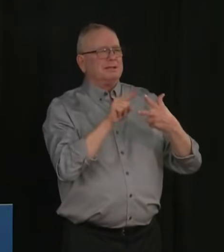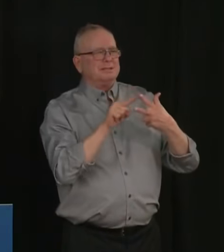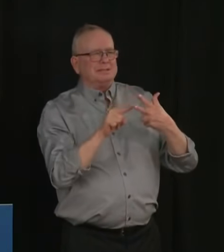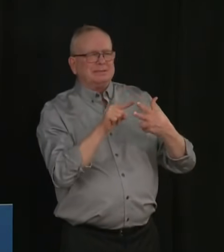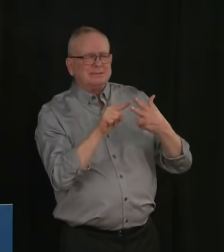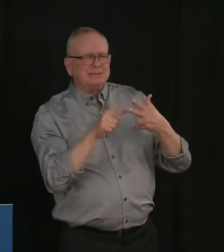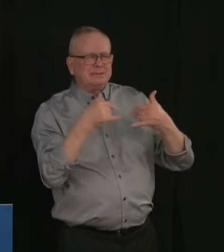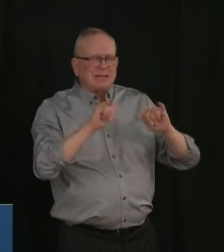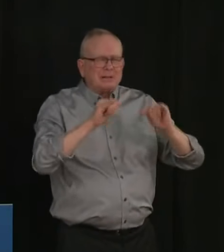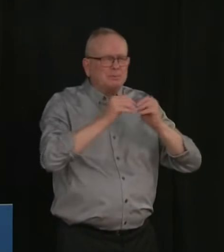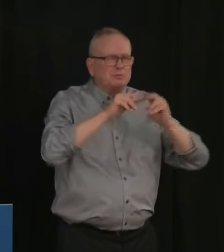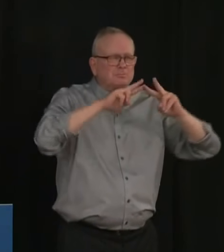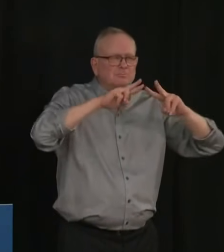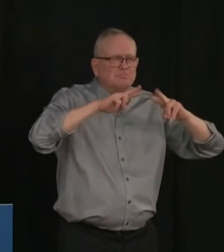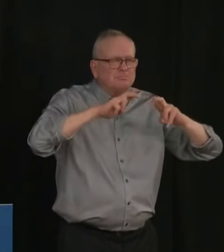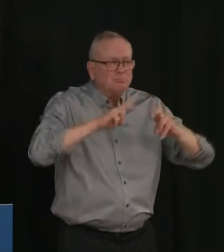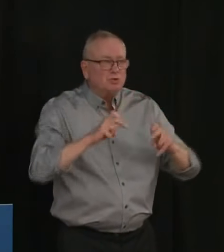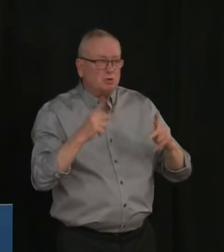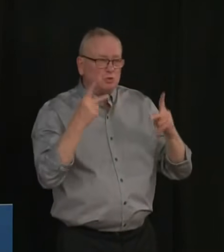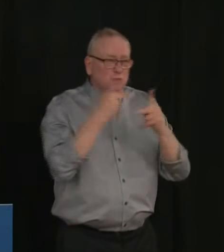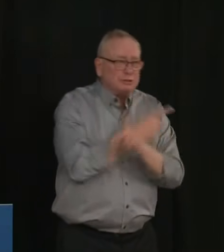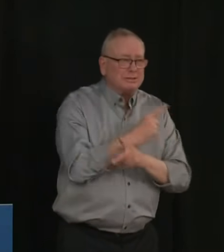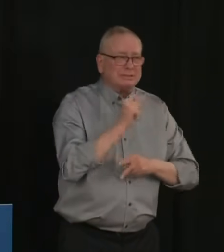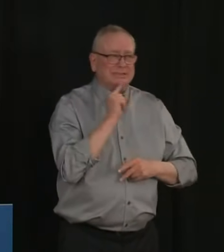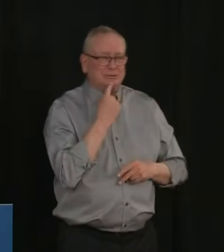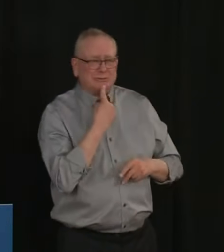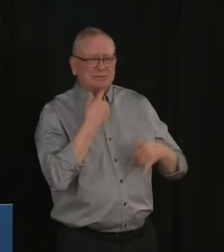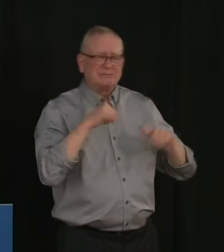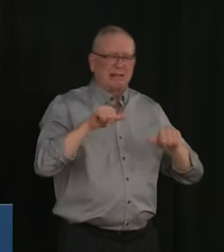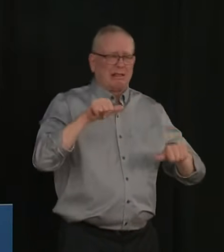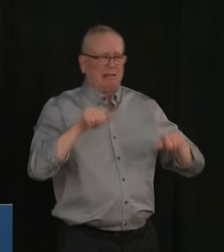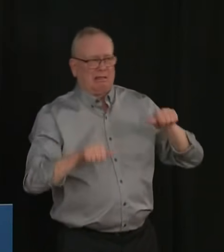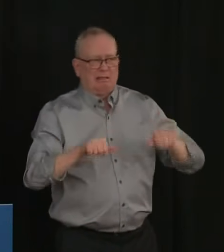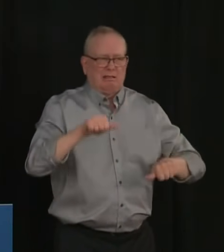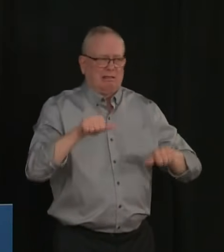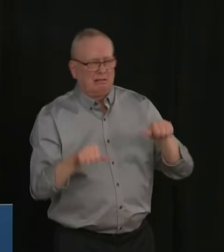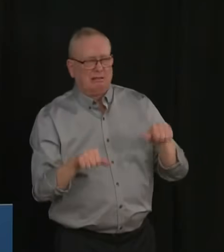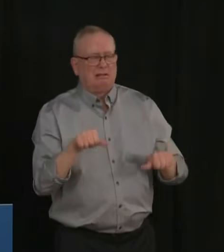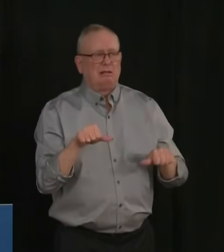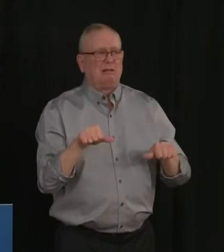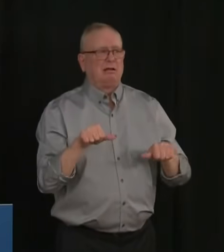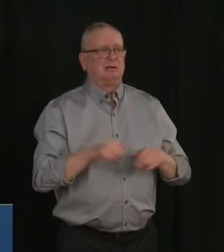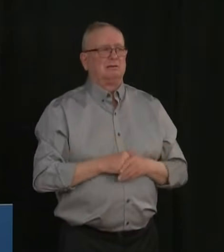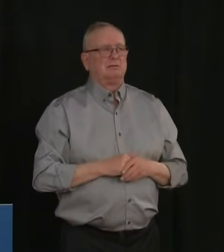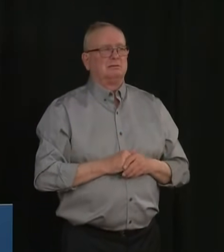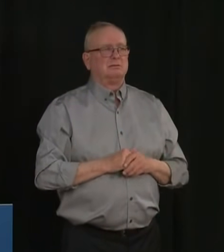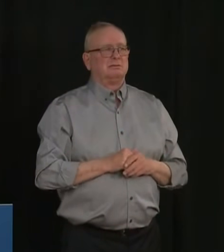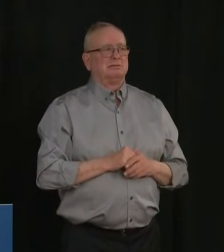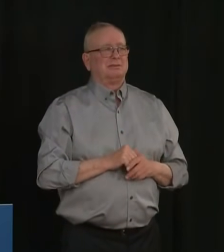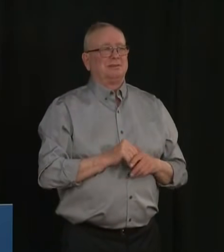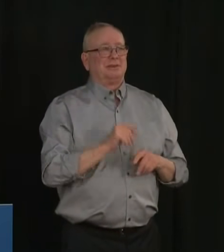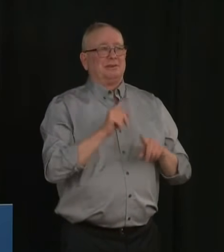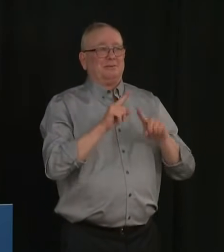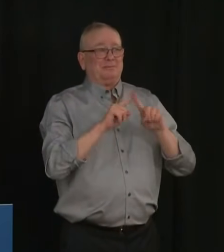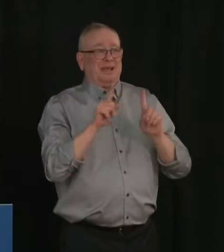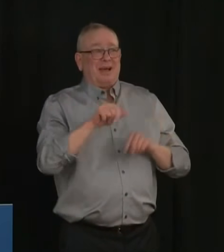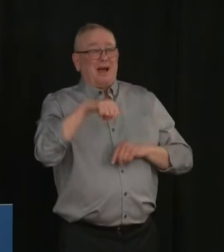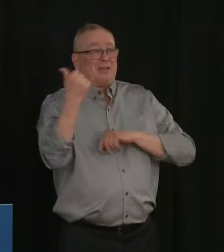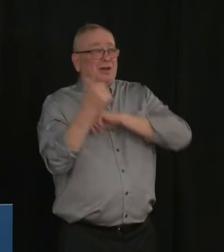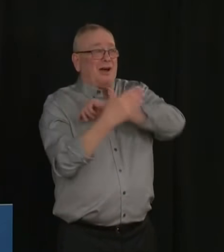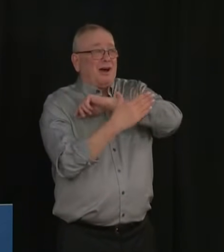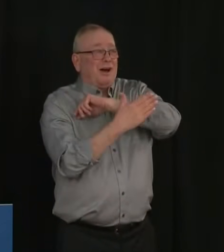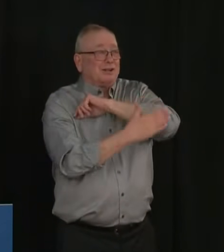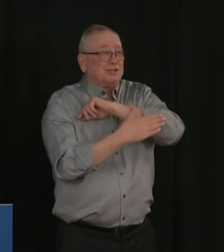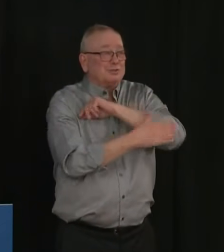also have increased severity, or if some of the severe outcomes being reported in countries where they are the dominant strain are due